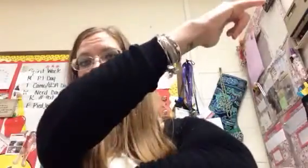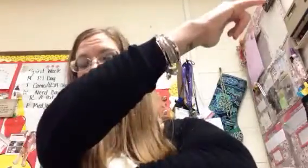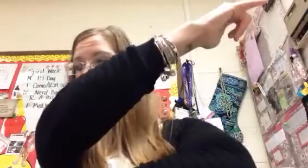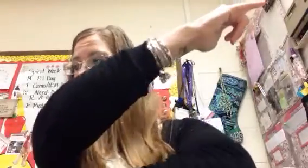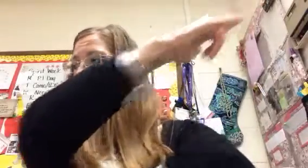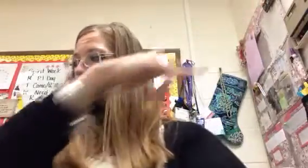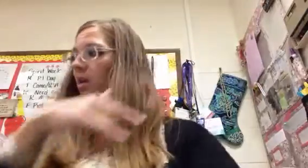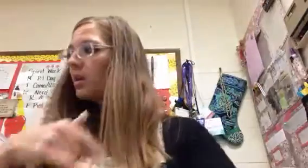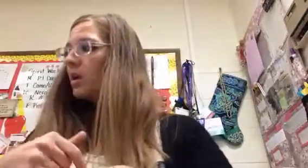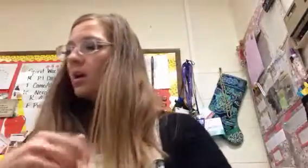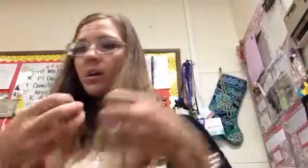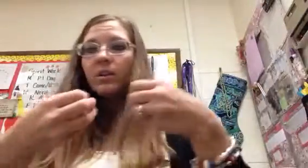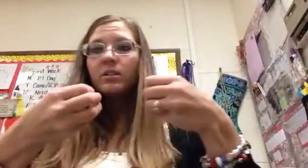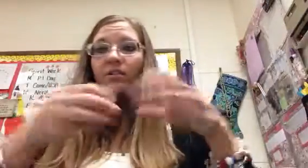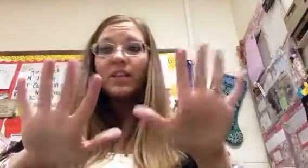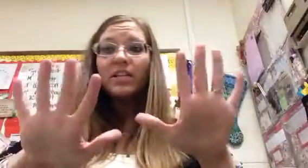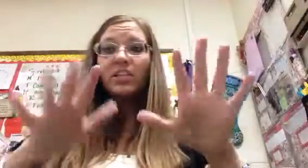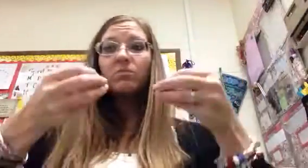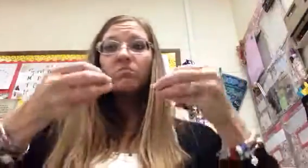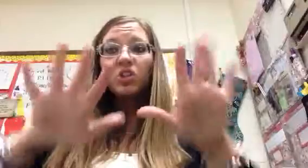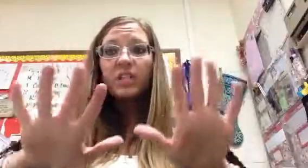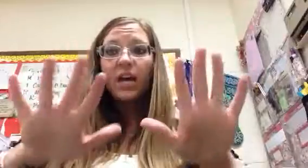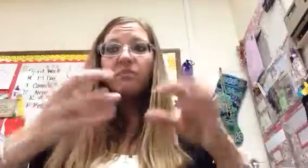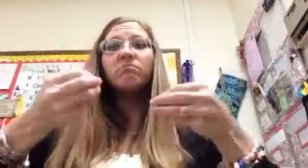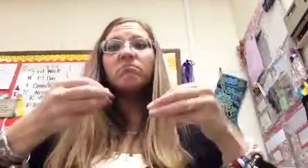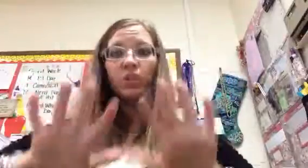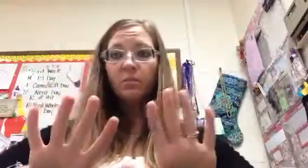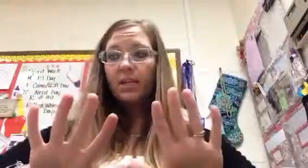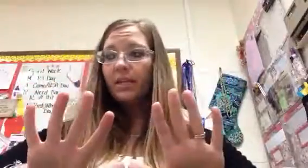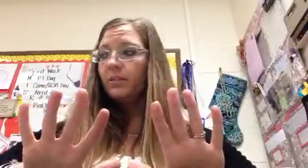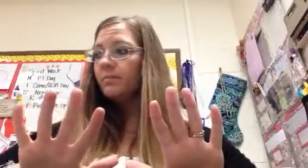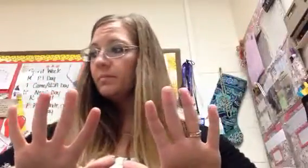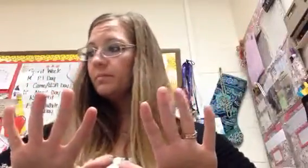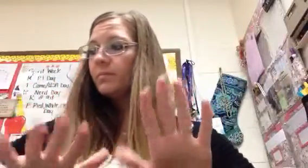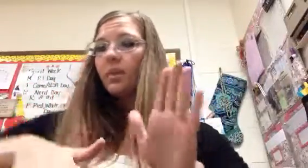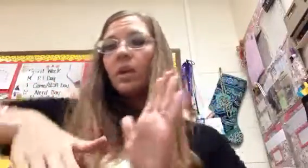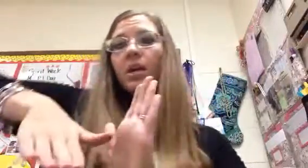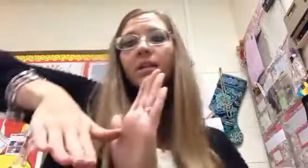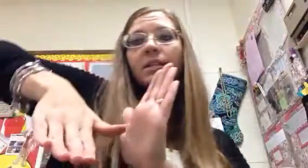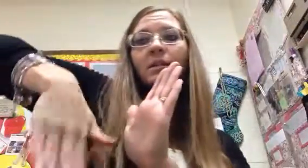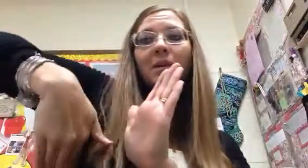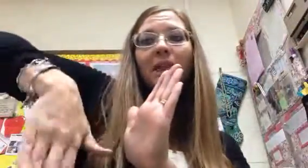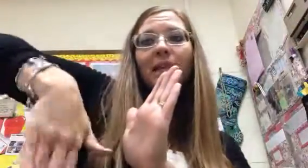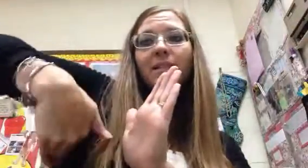off. To finish, you're done. You're completed. To be late.